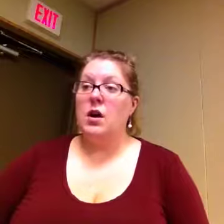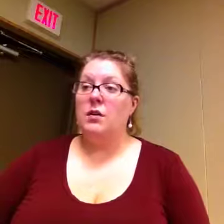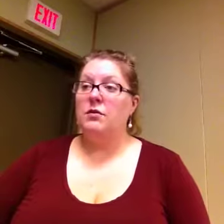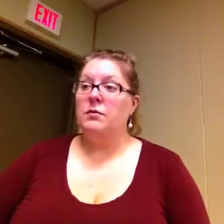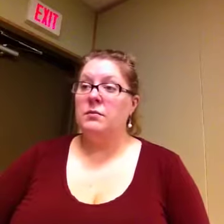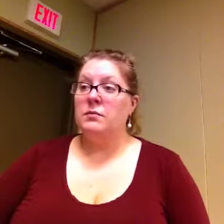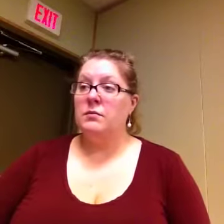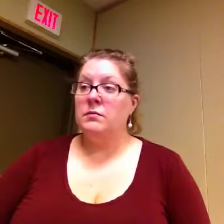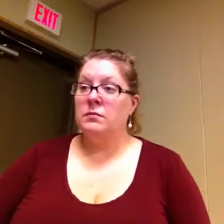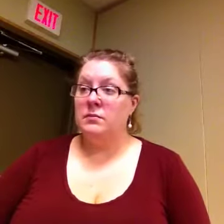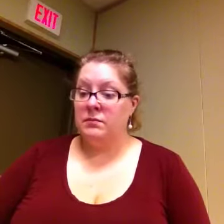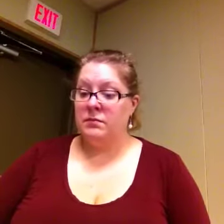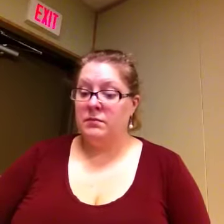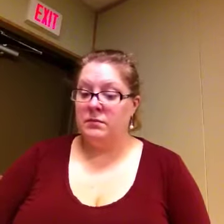Off.